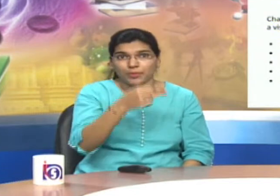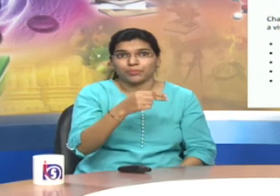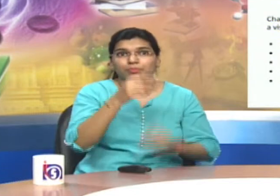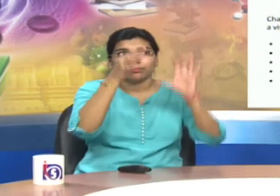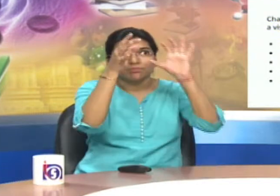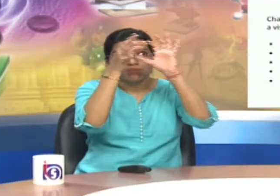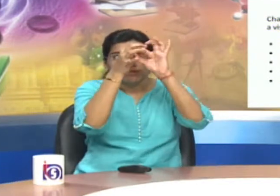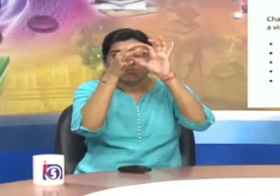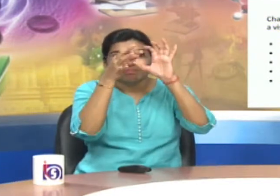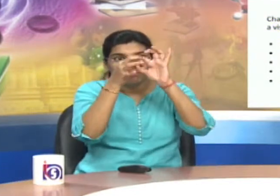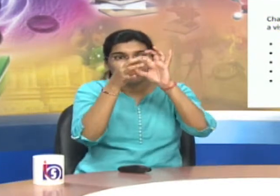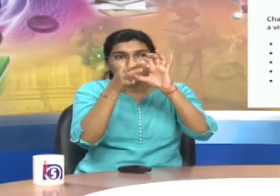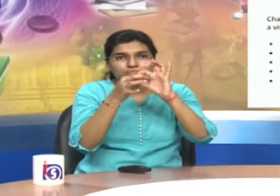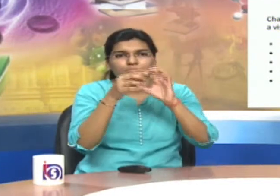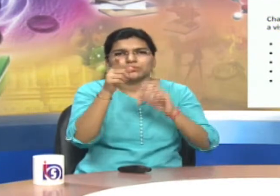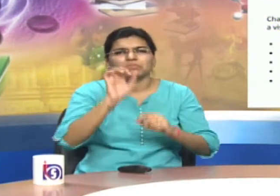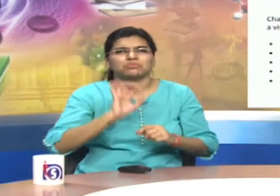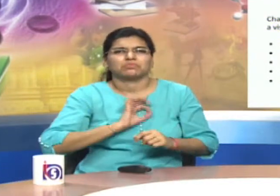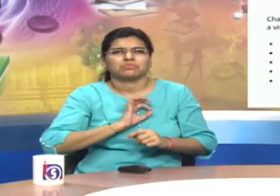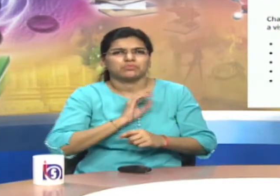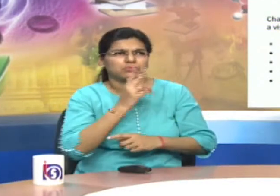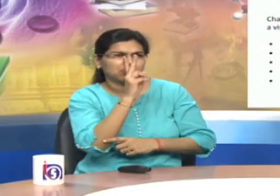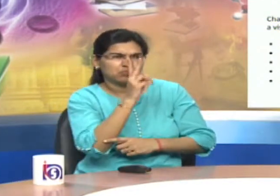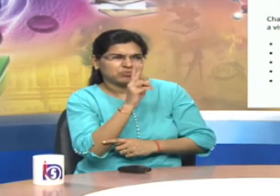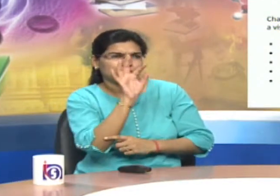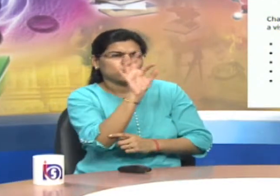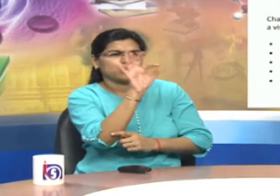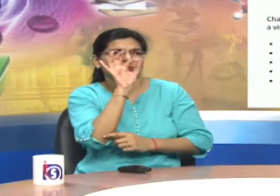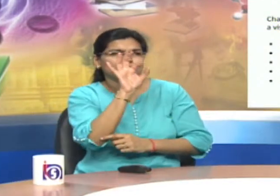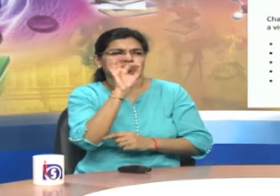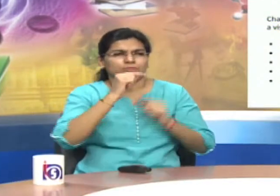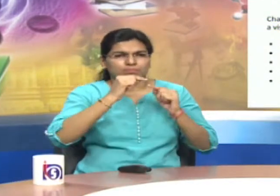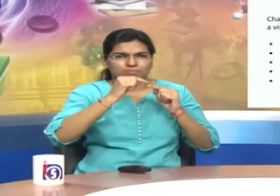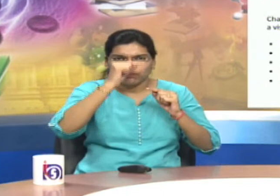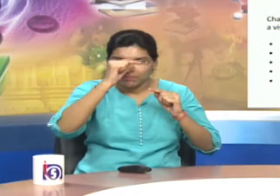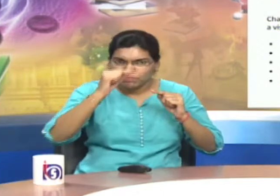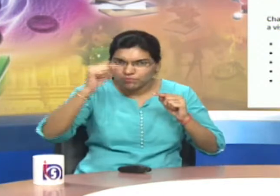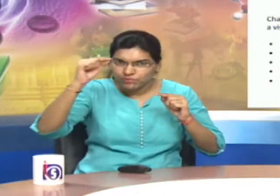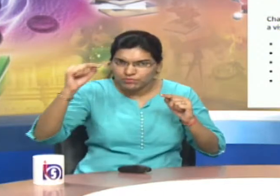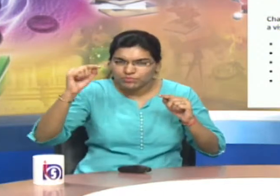So similarly, there are different kinds of chart. You can select as per your choice